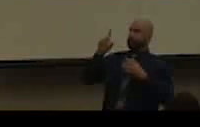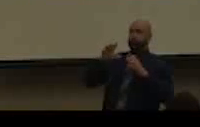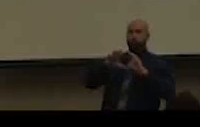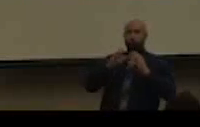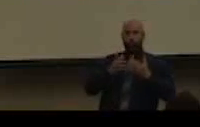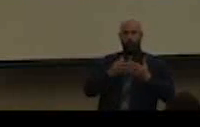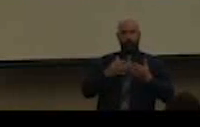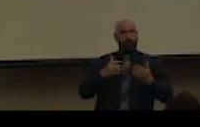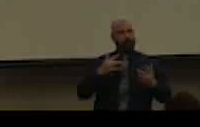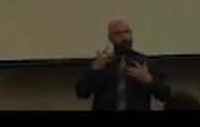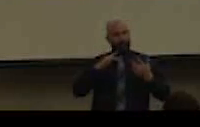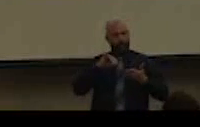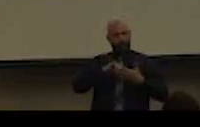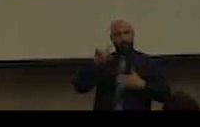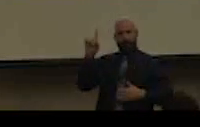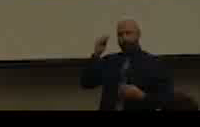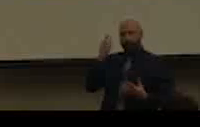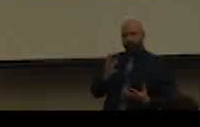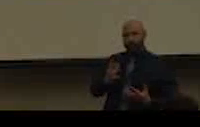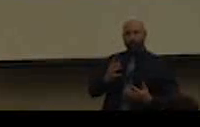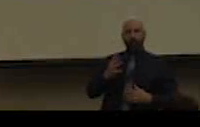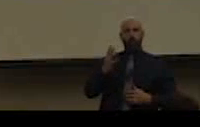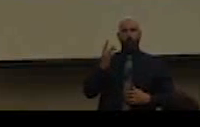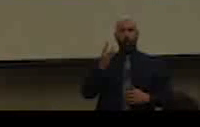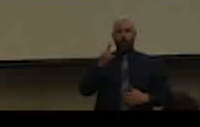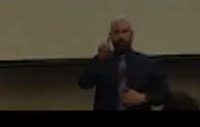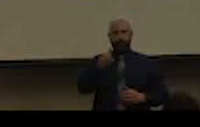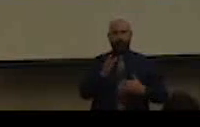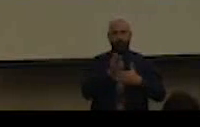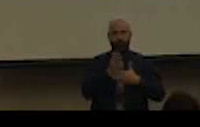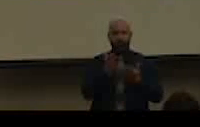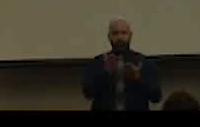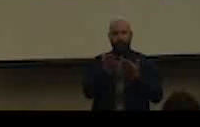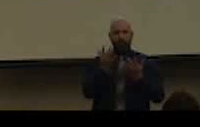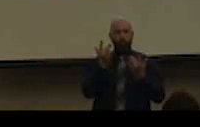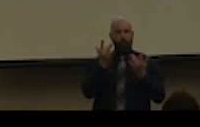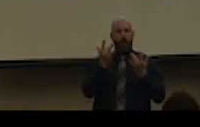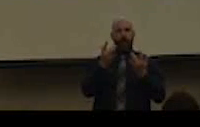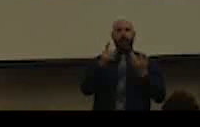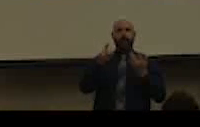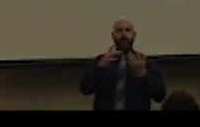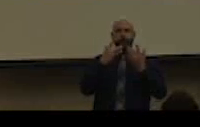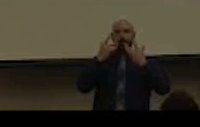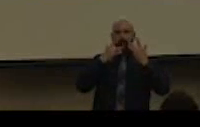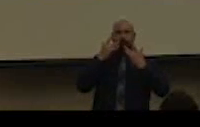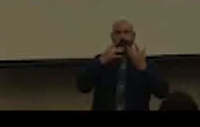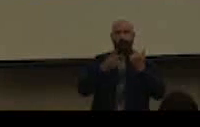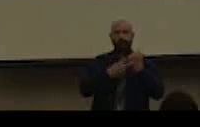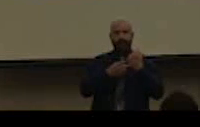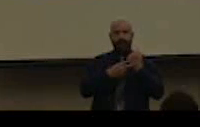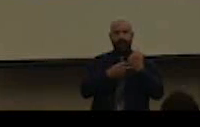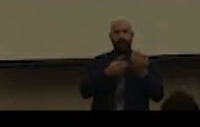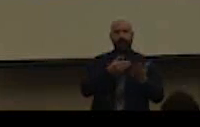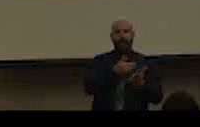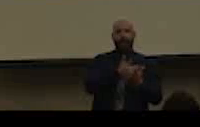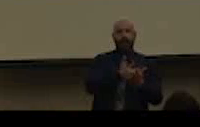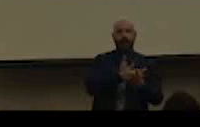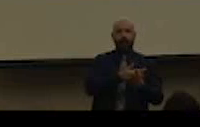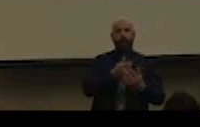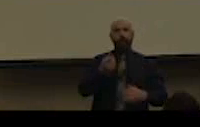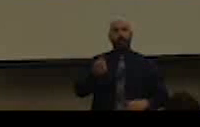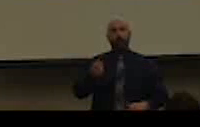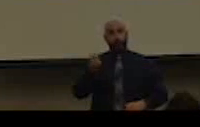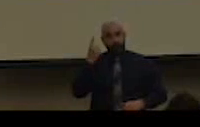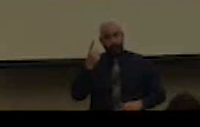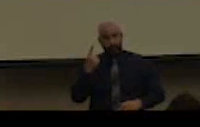Quick reminder, why do we need to do shared services and why do we need to think about squeezing dollars? Well, in addition to there not being enough dollars for seats, it is